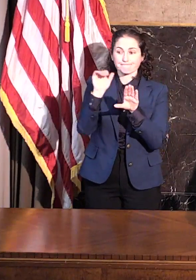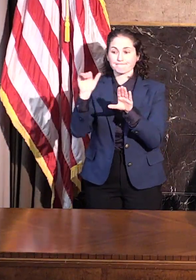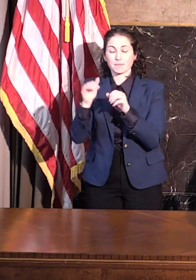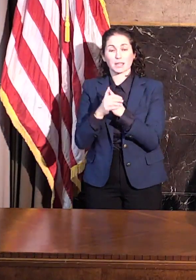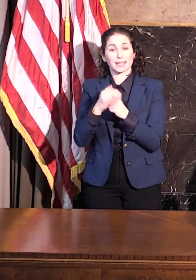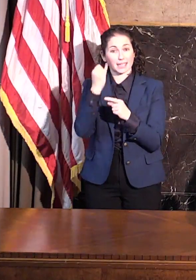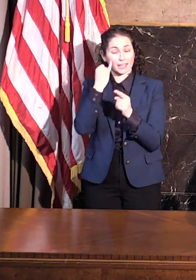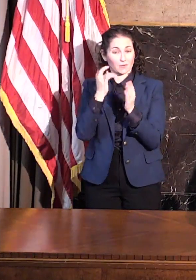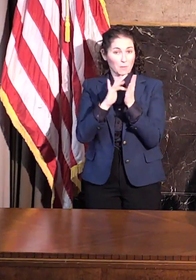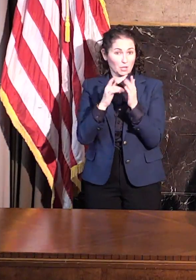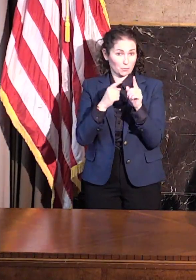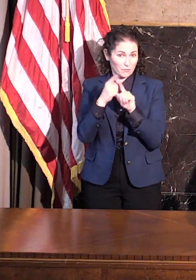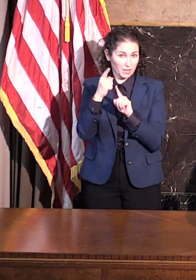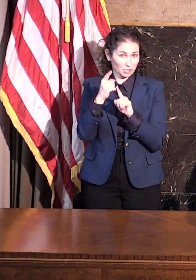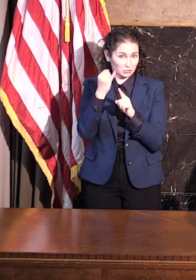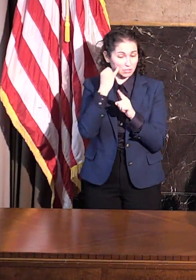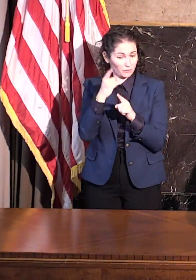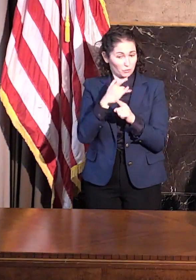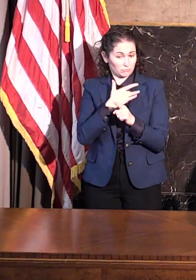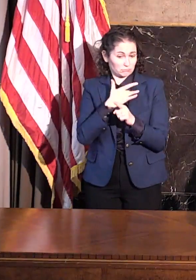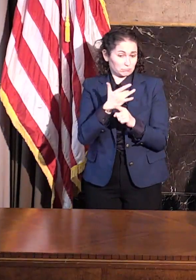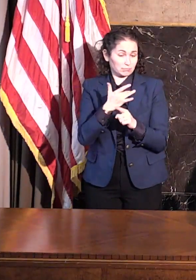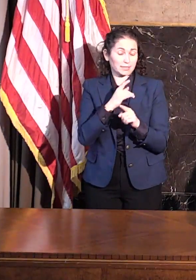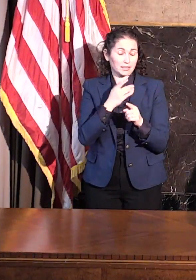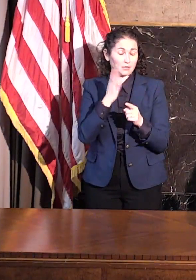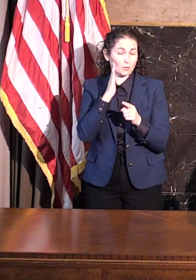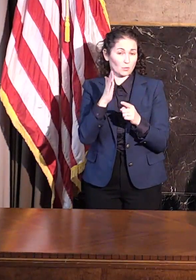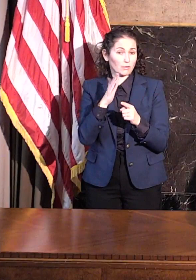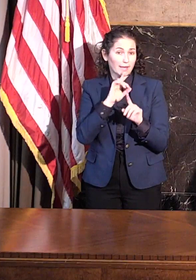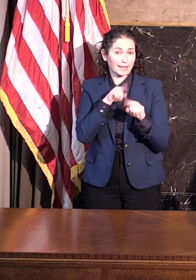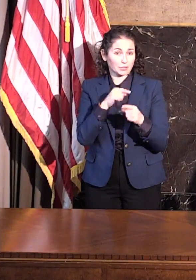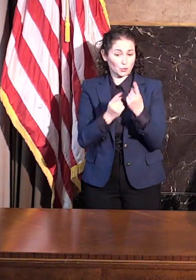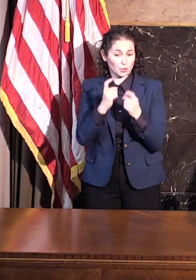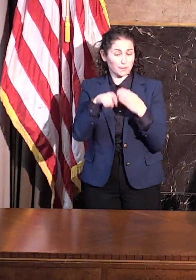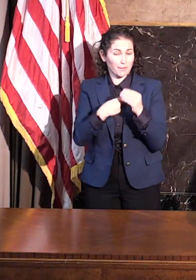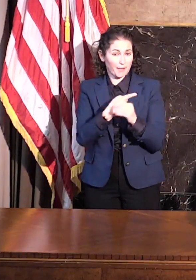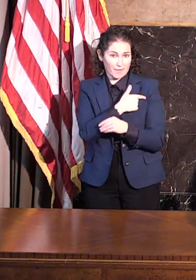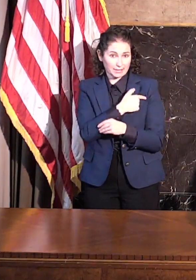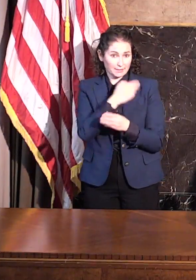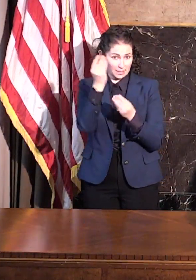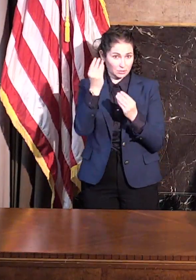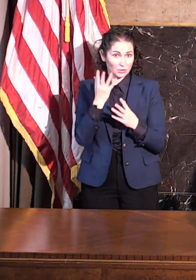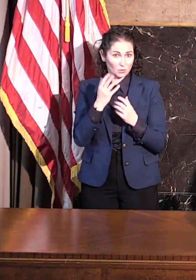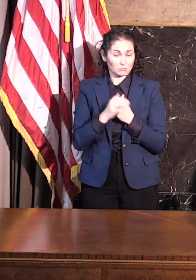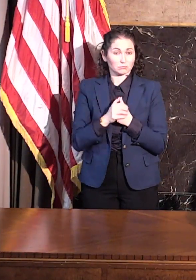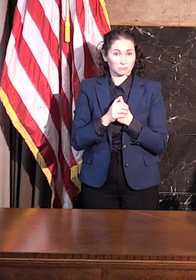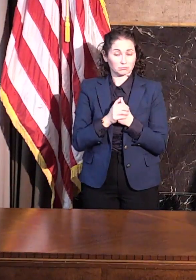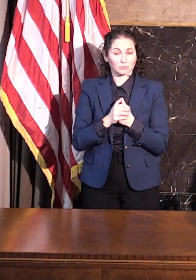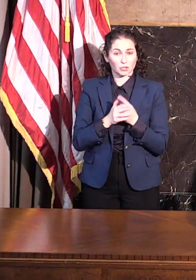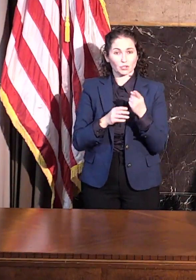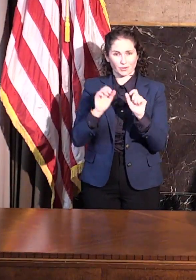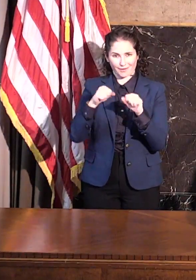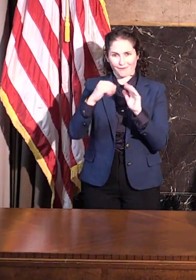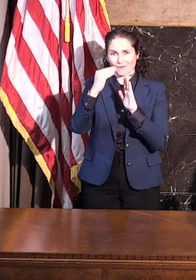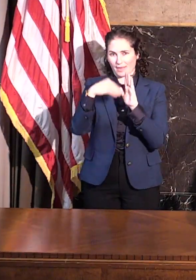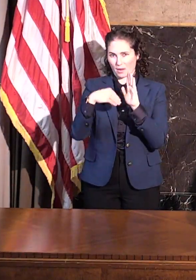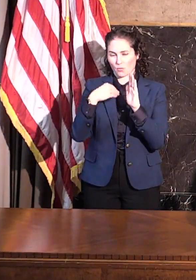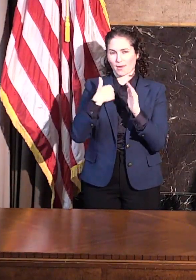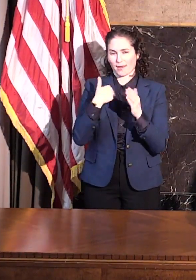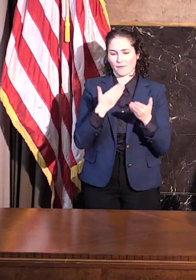as we work to end this pandemic. So if you'd like to get involved, and this involves making